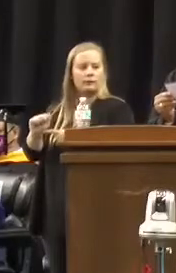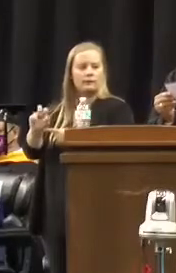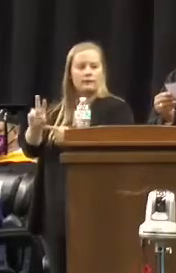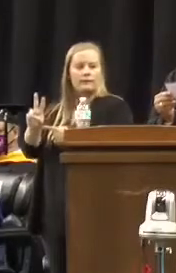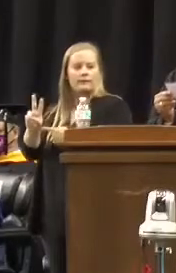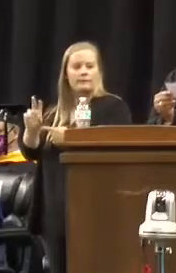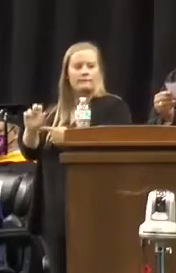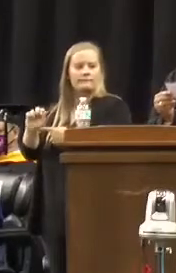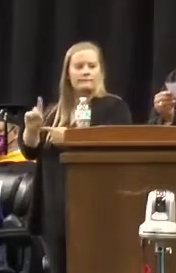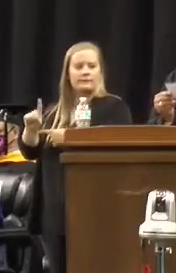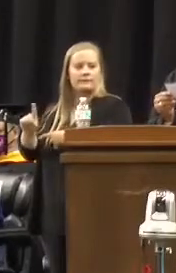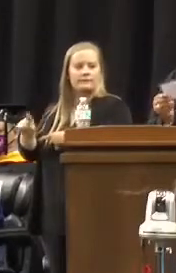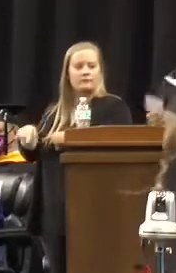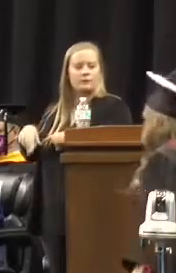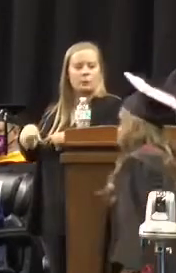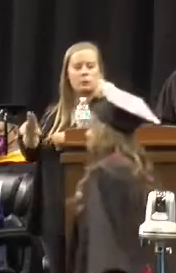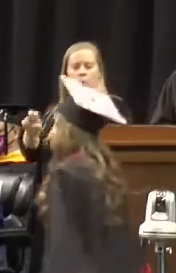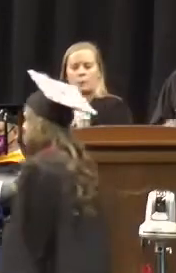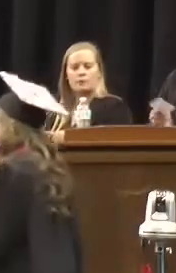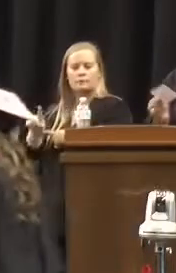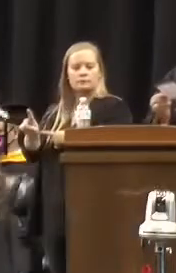Veronica Dietrich Vasquez,